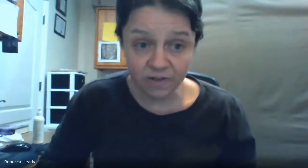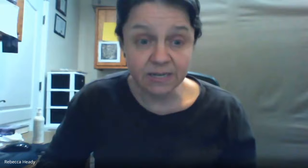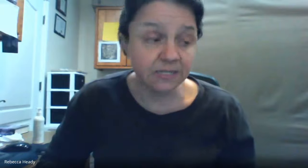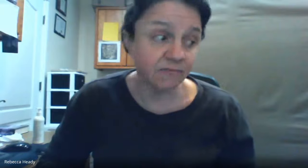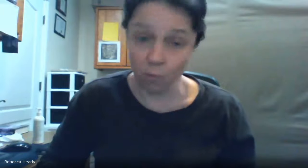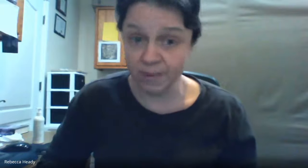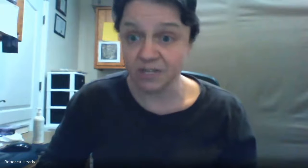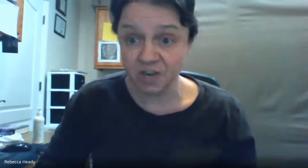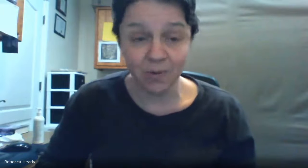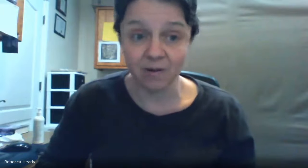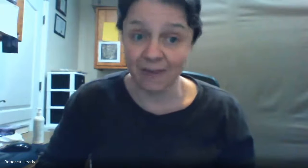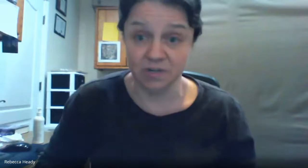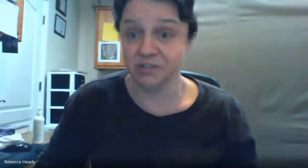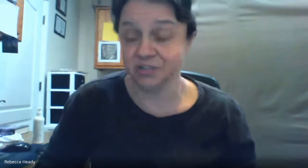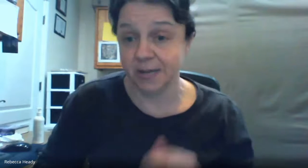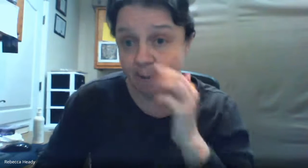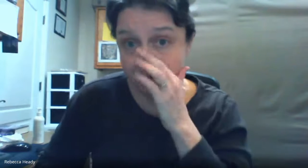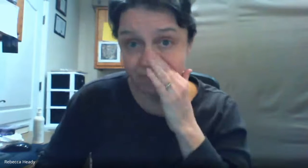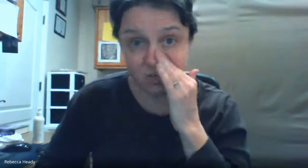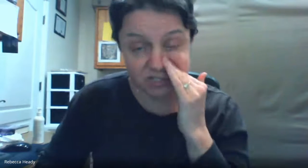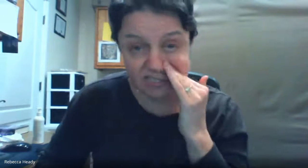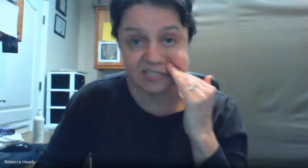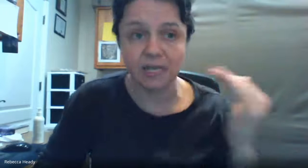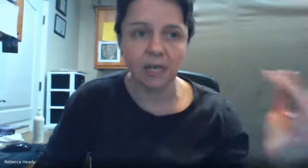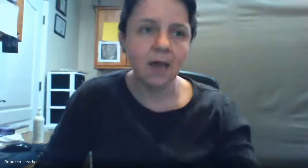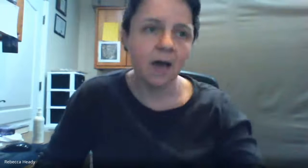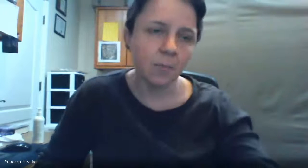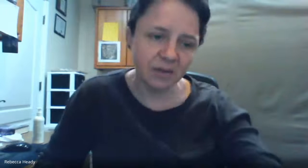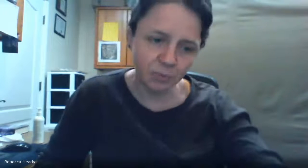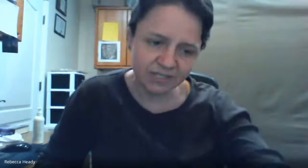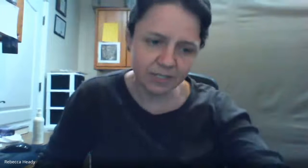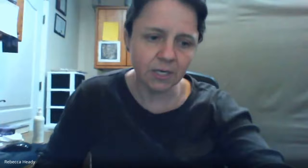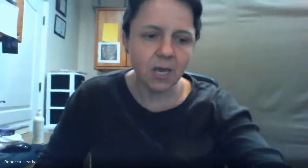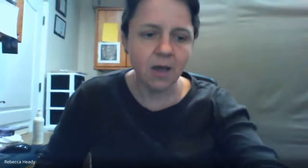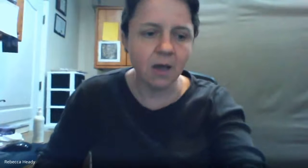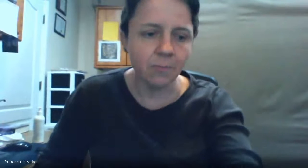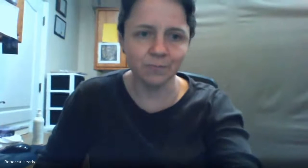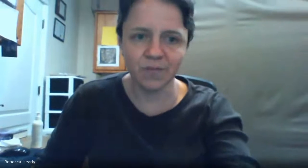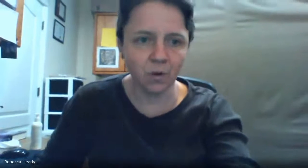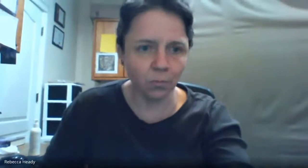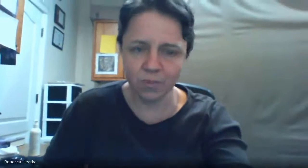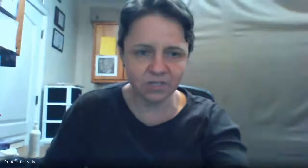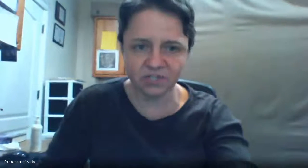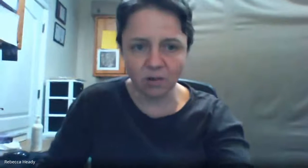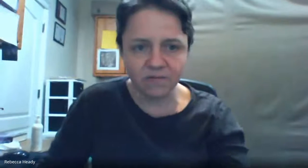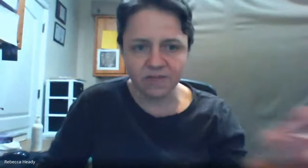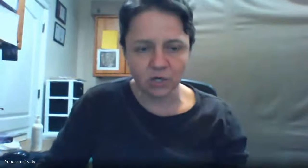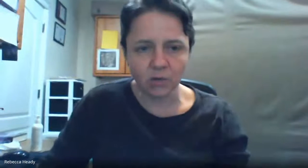COVID is forming and shaping our language. Social distancing, in person, just all of these